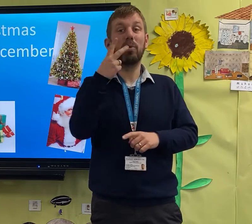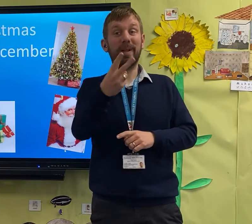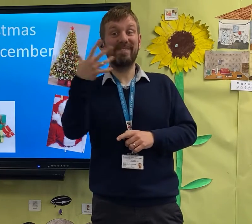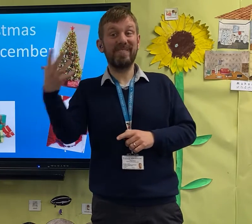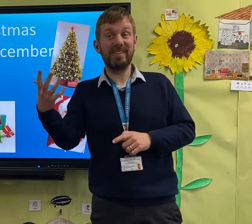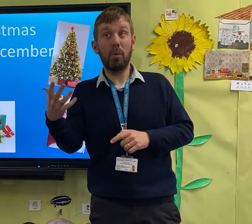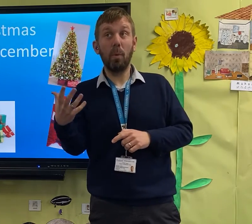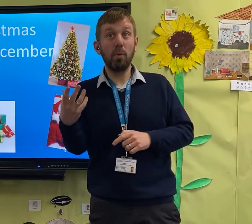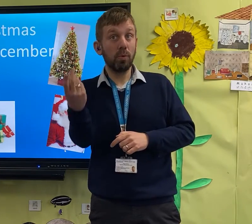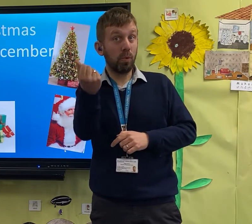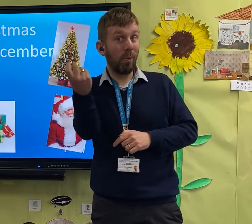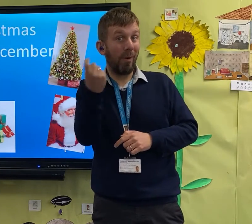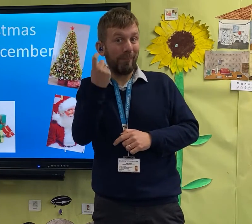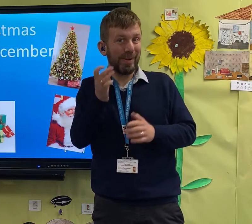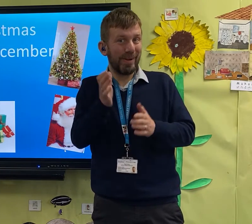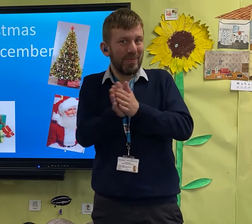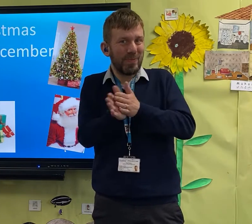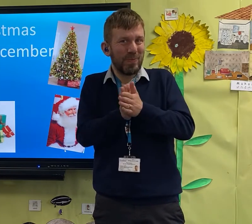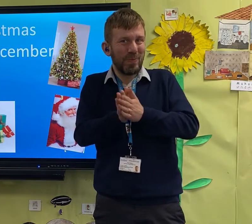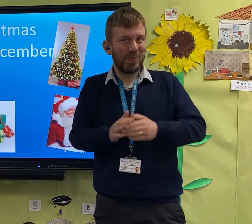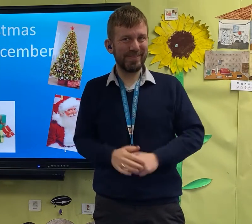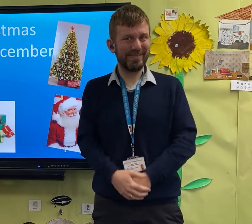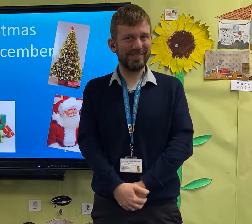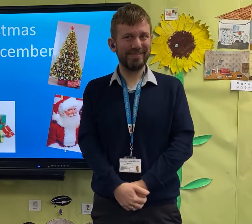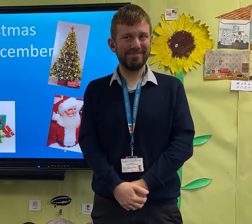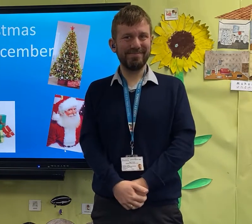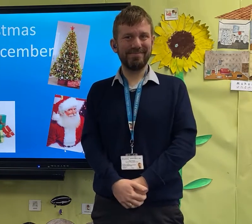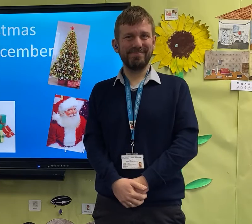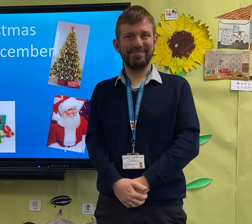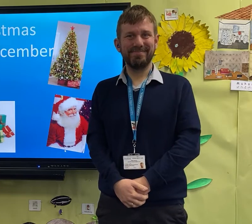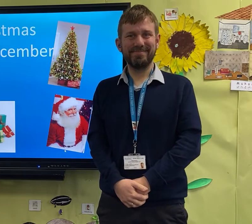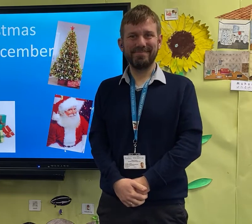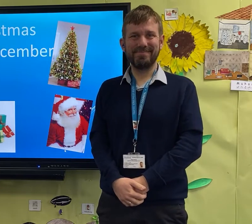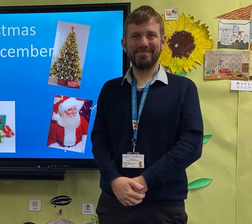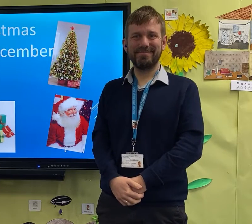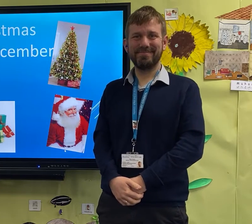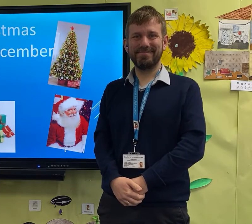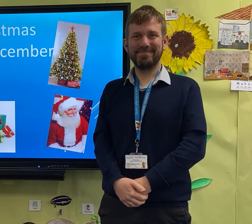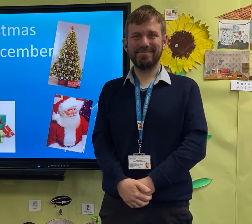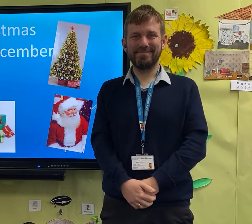Christmas? It's on December the 25th. And who's going to come soon? Father Christmas.